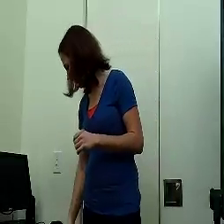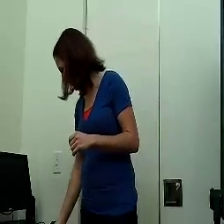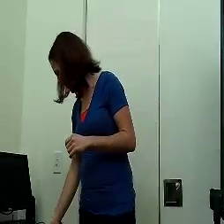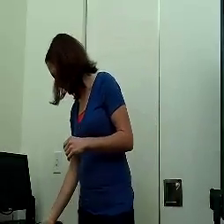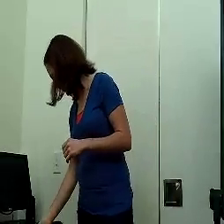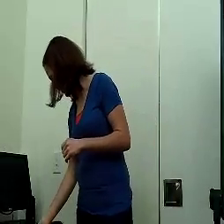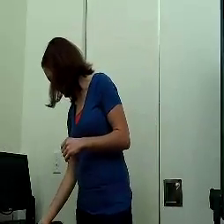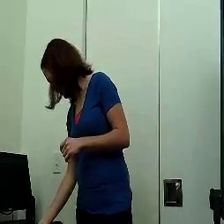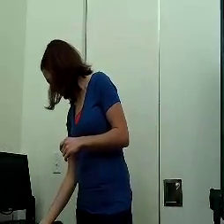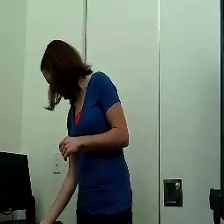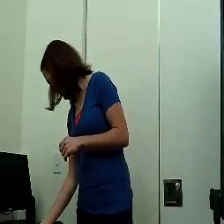Okay.